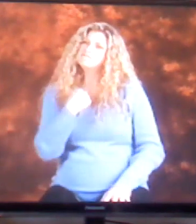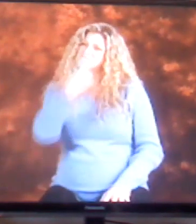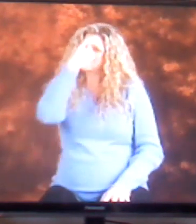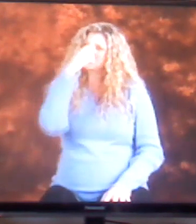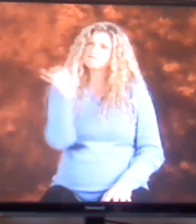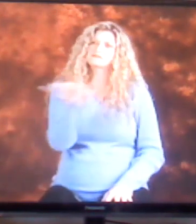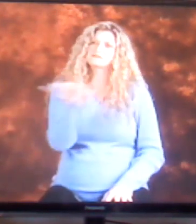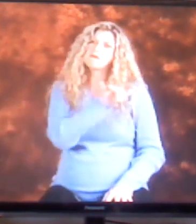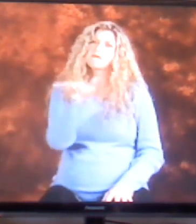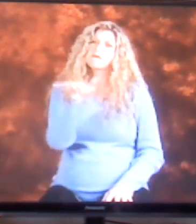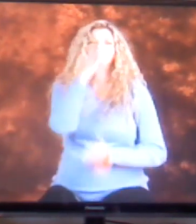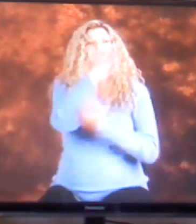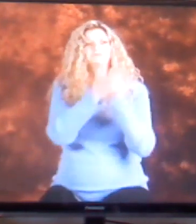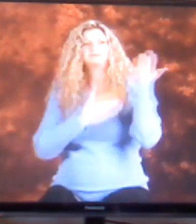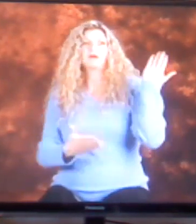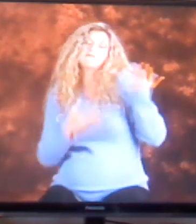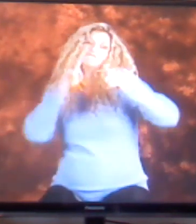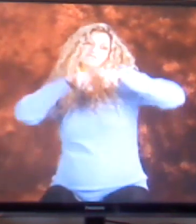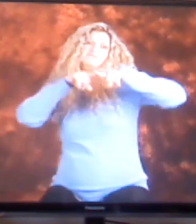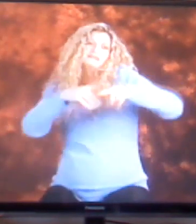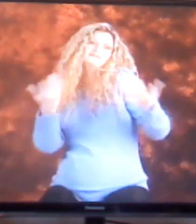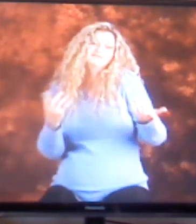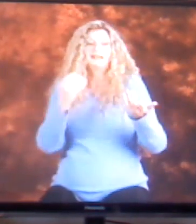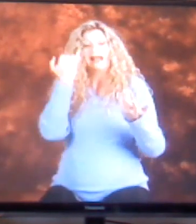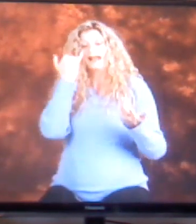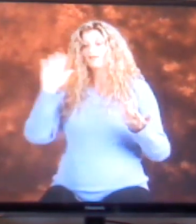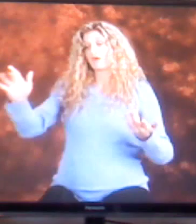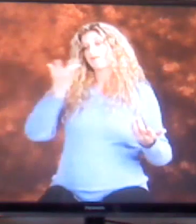Do I think deaf people have a different kind of fashion?